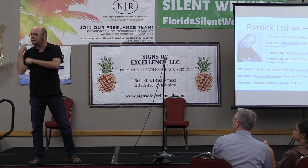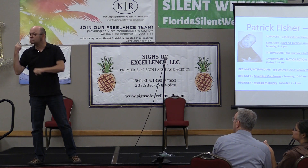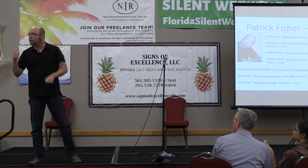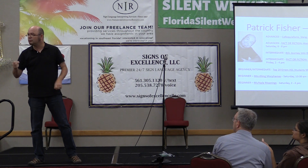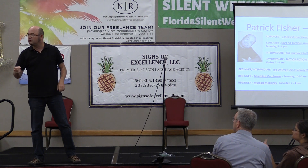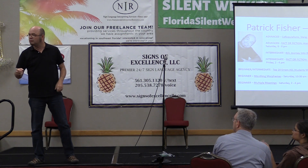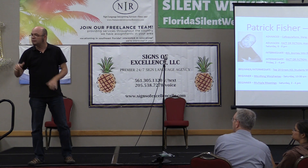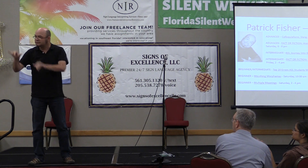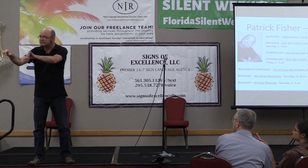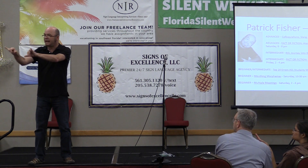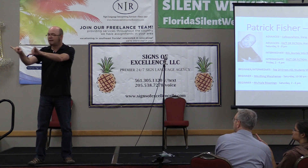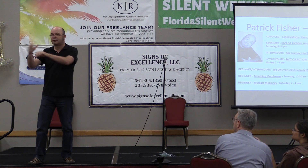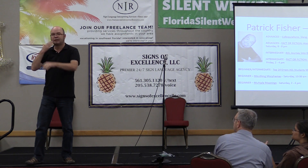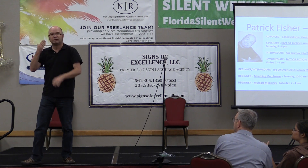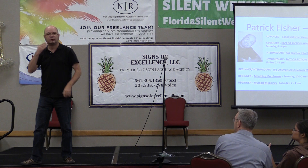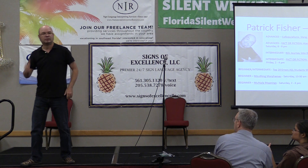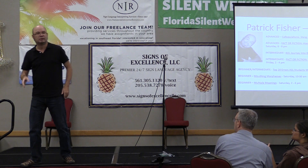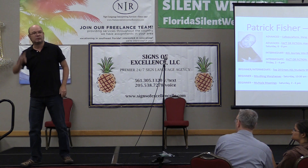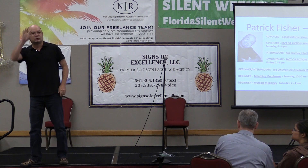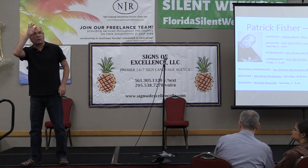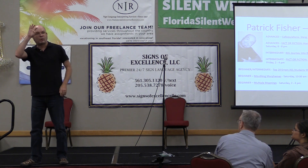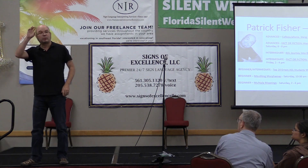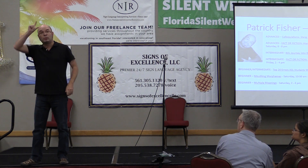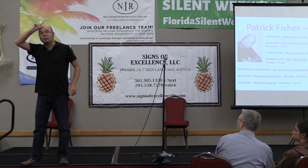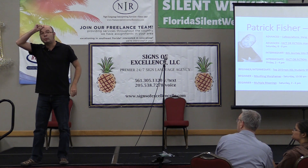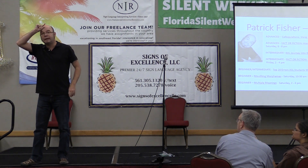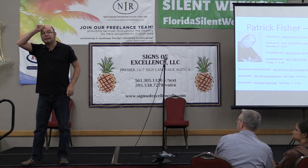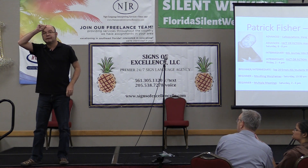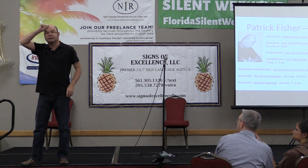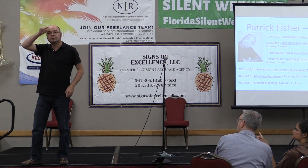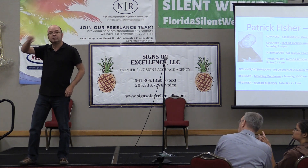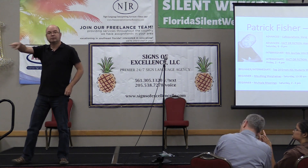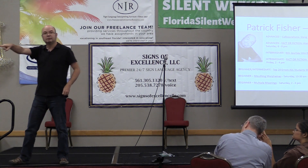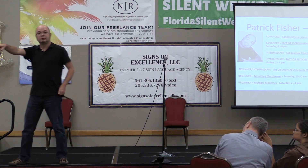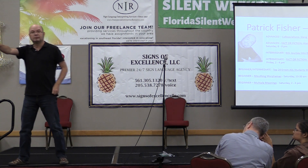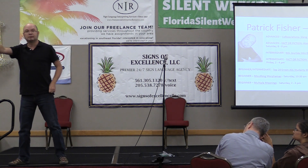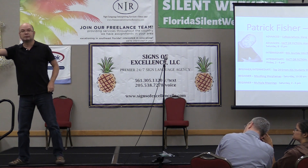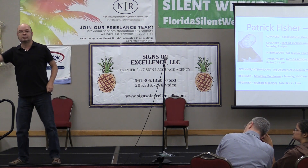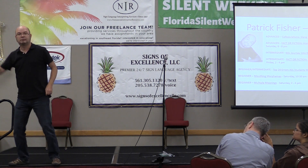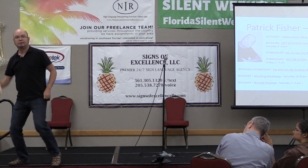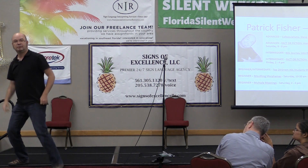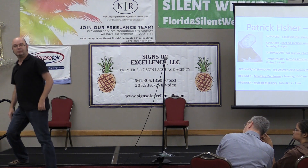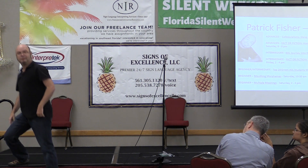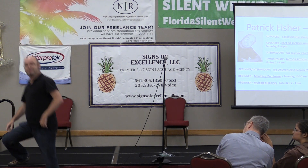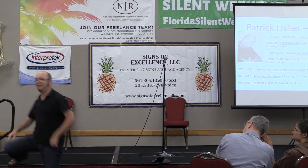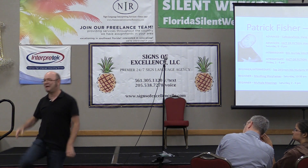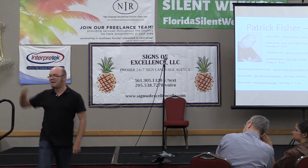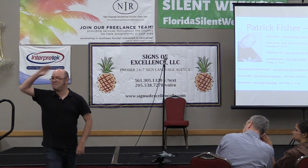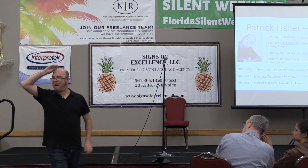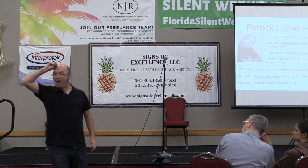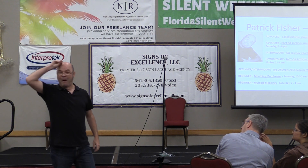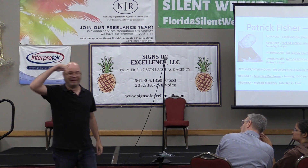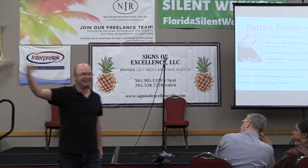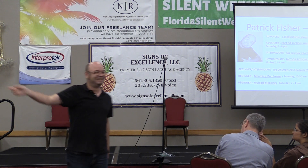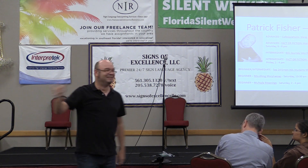10? Oh. Thanks for not interrupting me like you did last year. Prom and wink, you know.